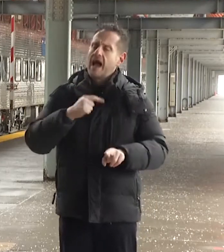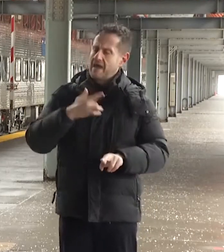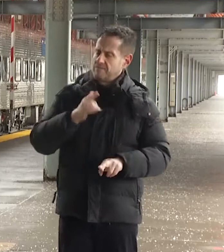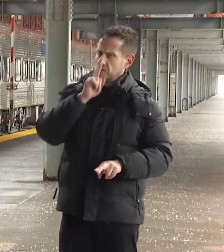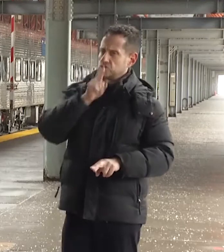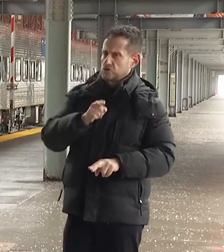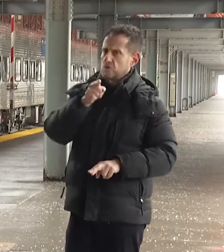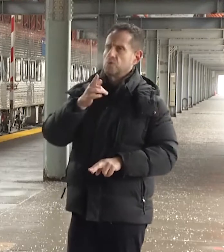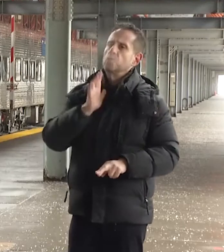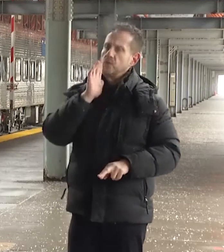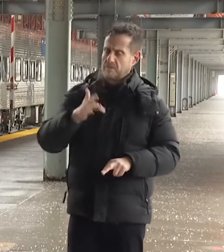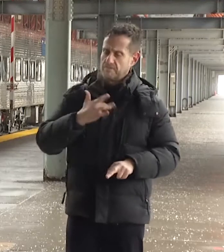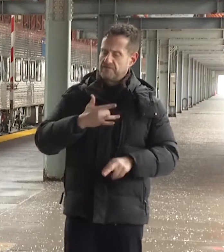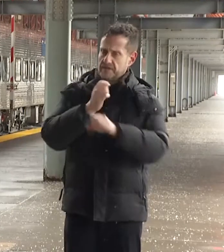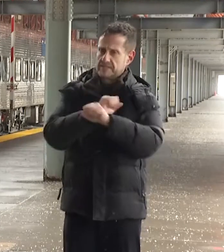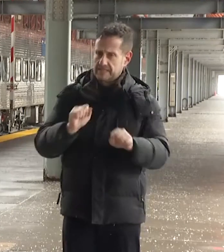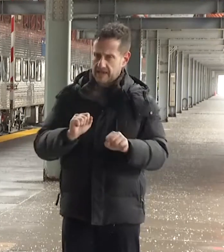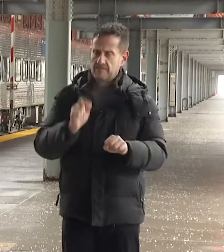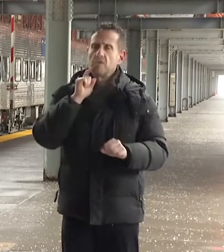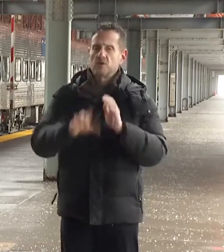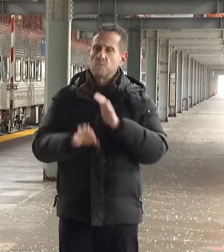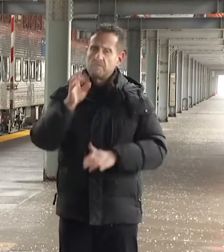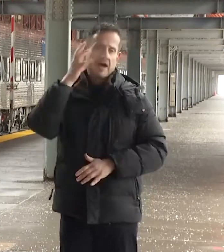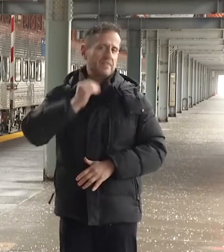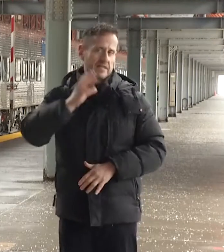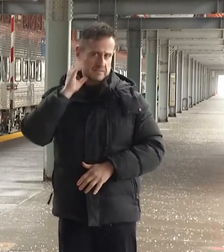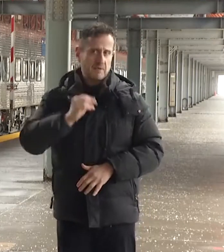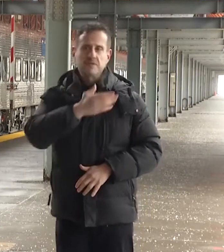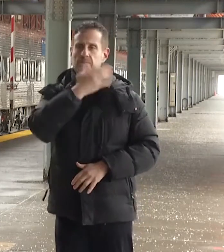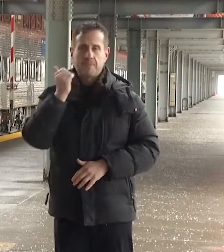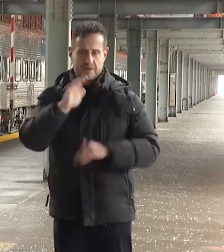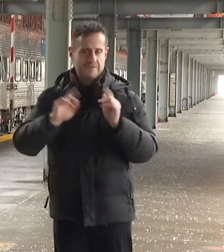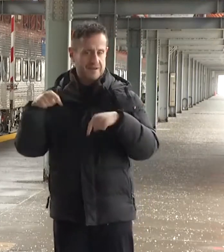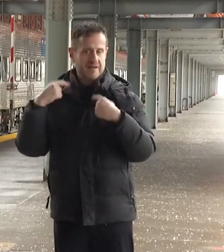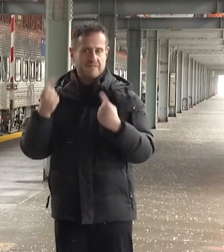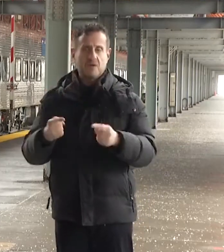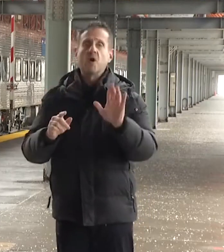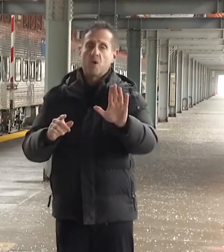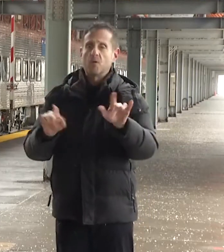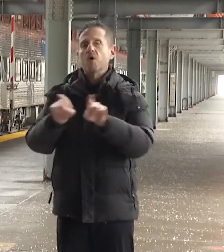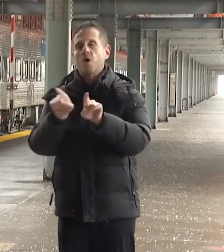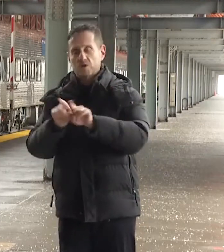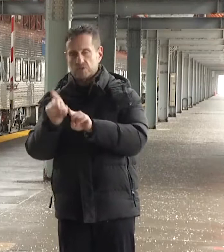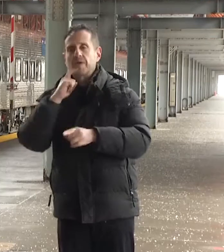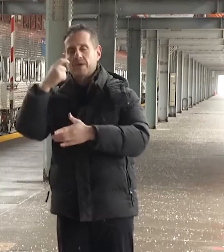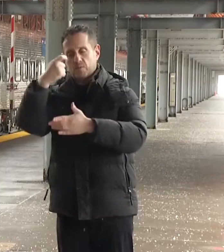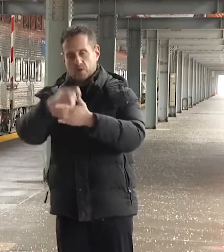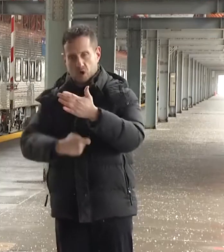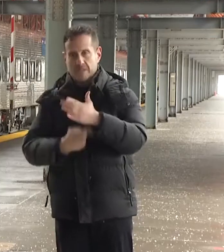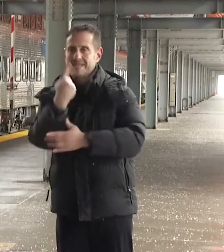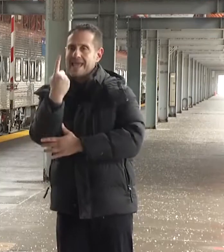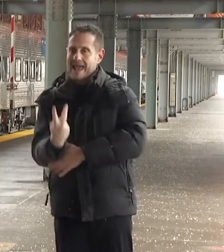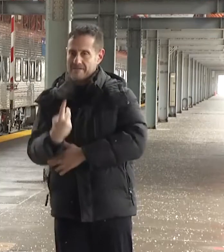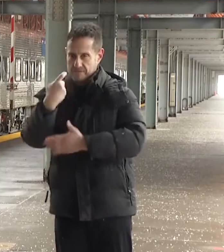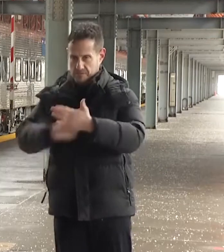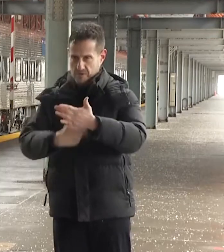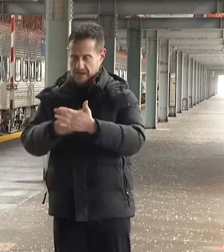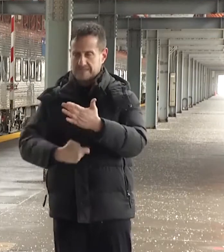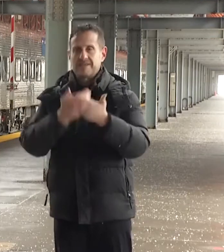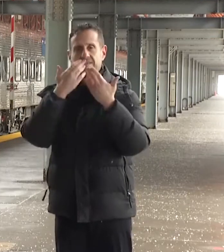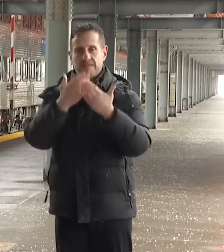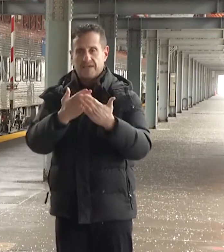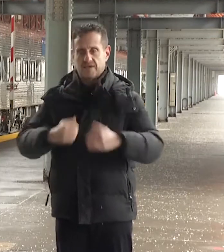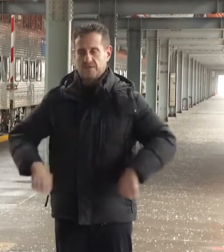you will feel safe, that you will find the experience better than ever. Oh, and yes, it will cost half the price. Thank